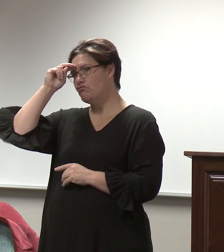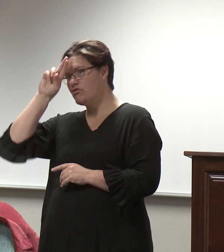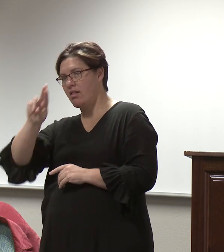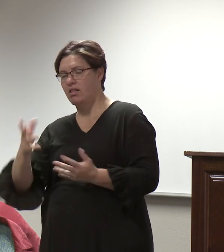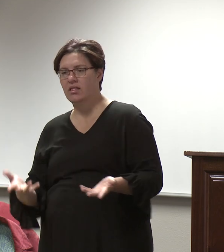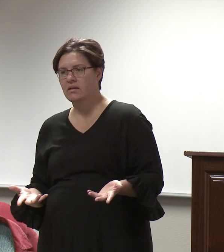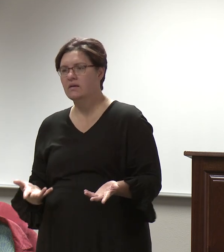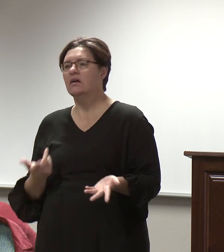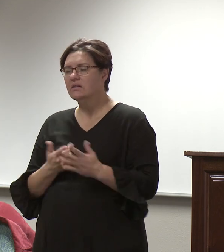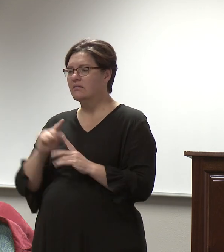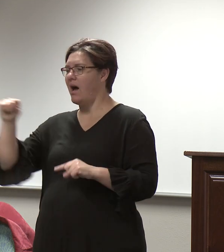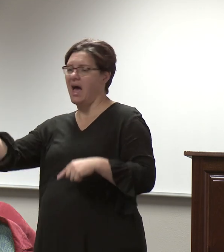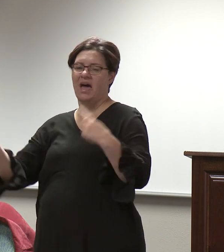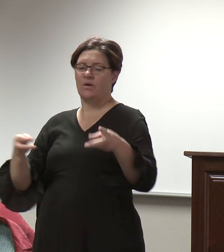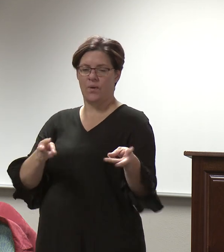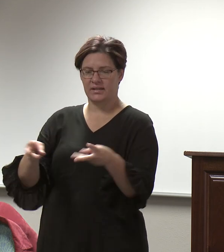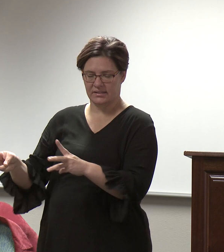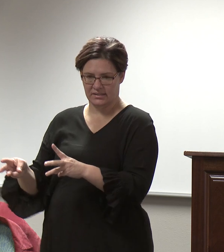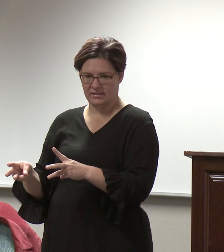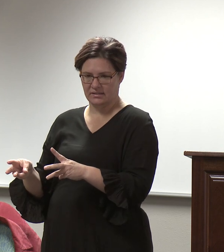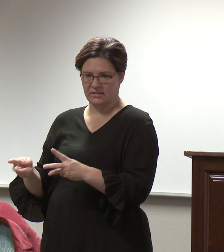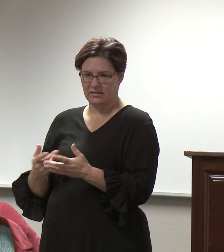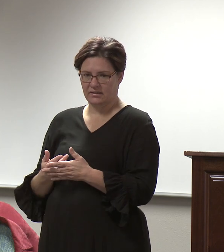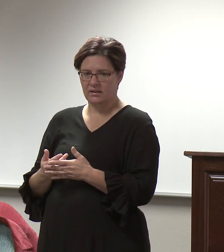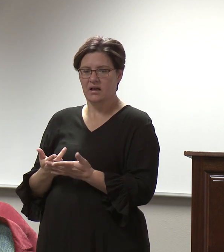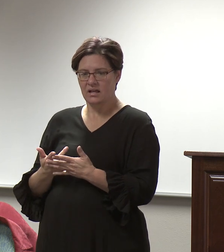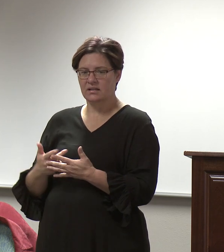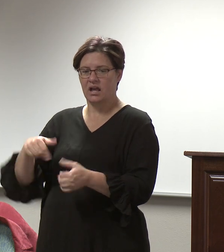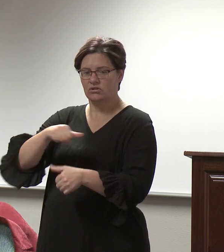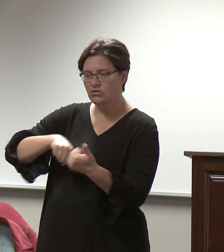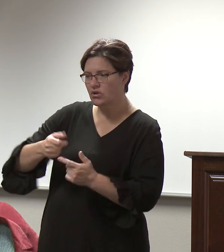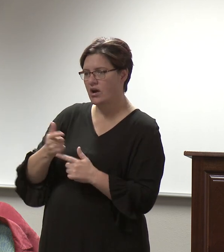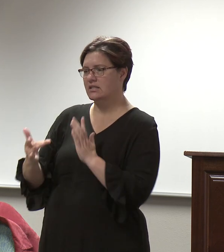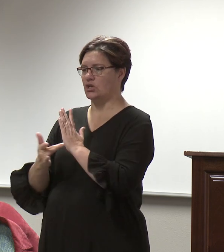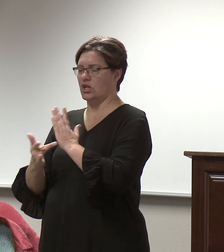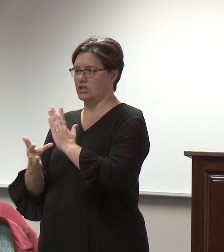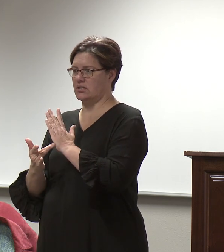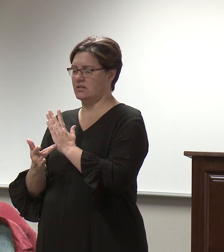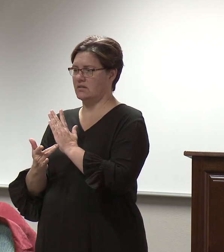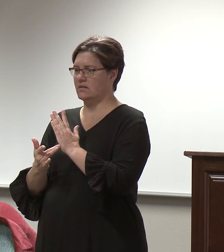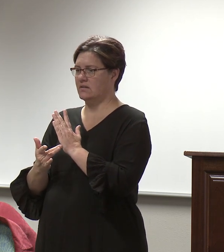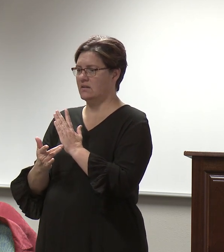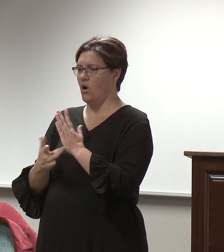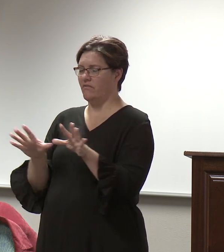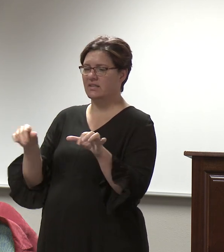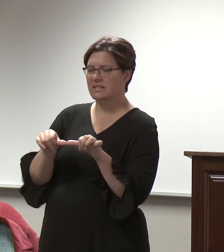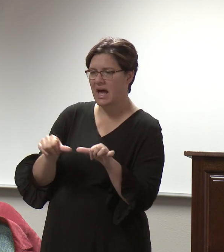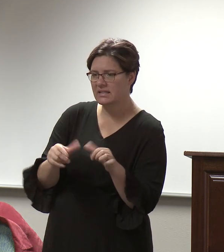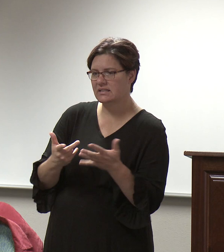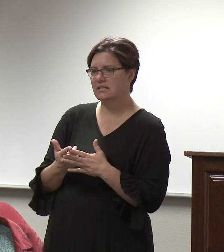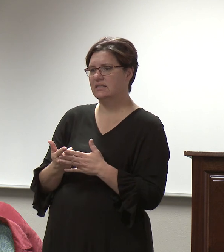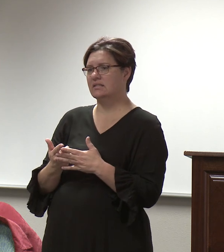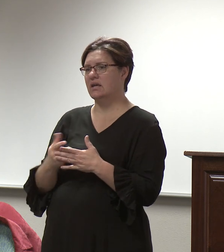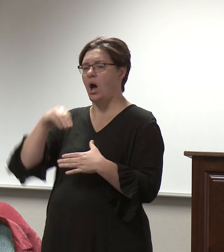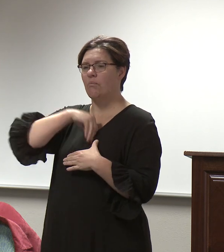see that, for instance, in Habermas, is very close, that is the scientific technology rationality of science, the moral